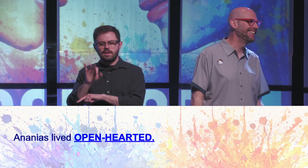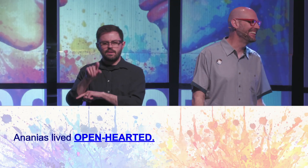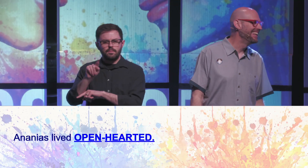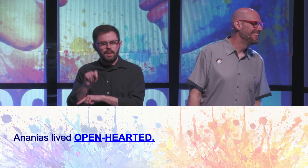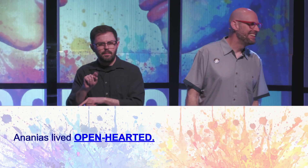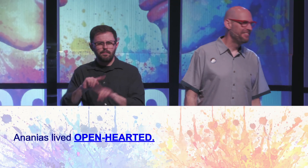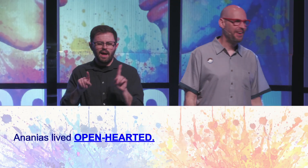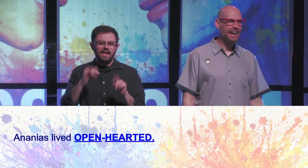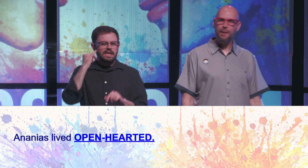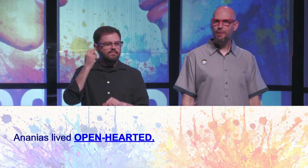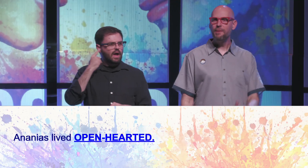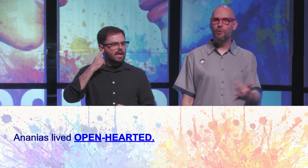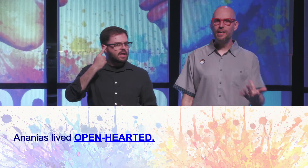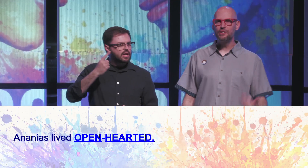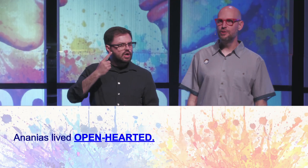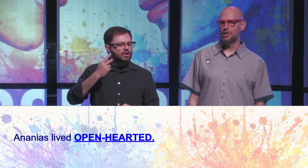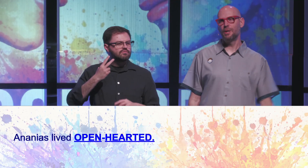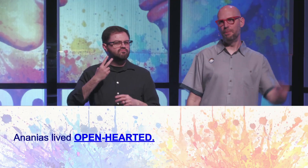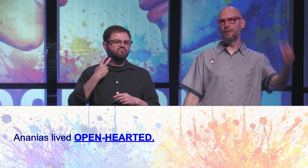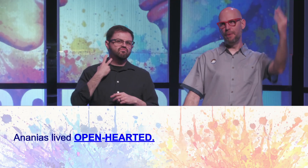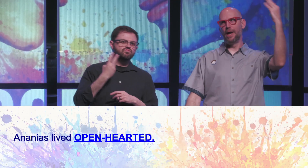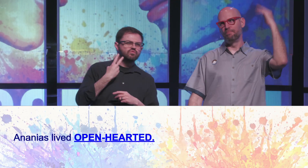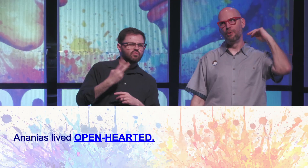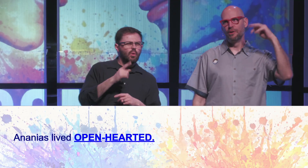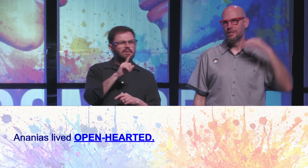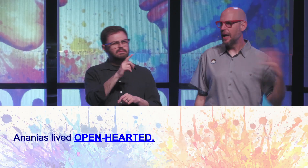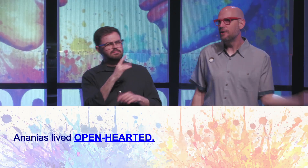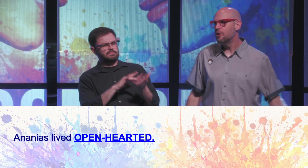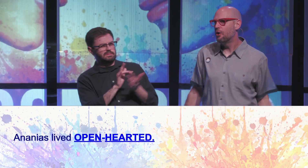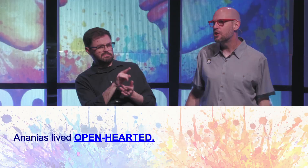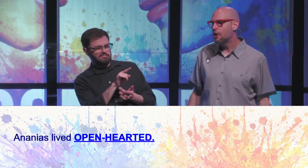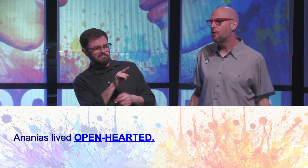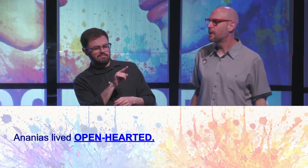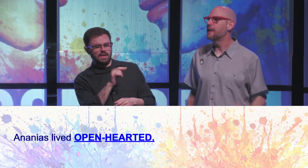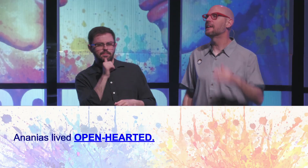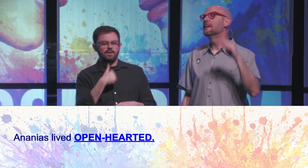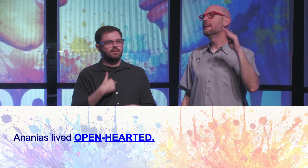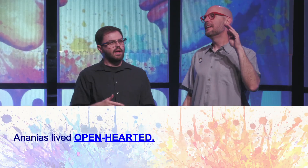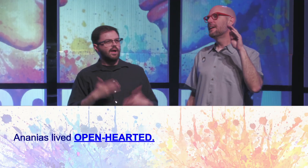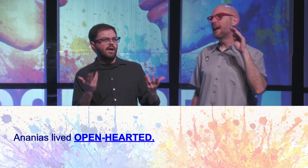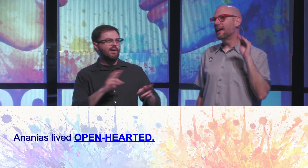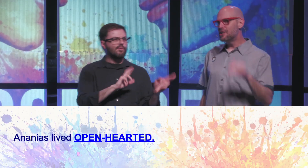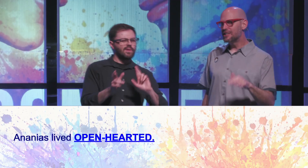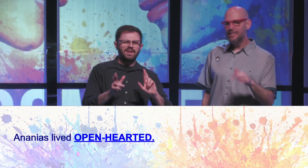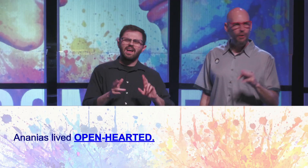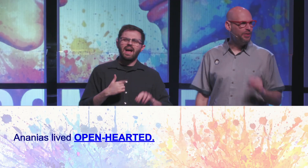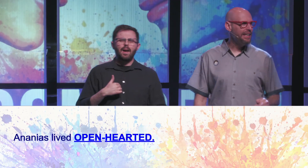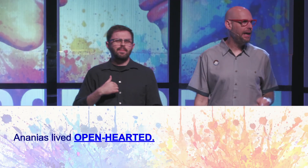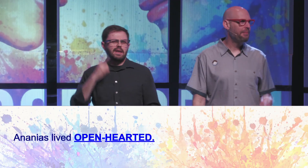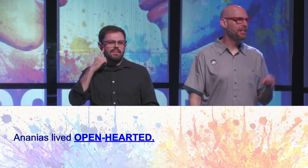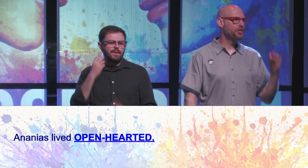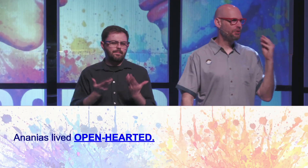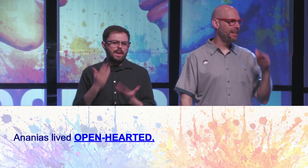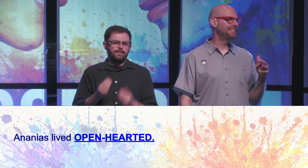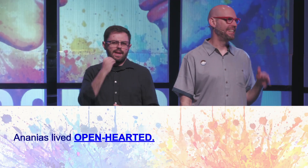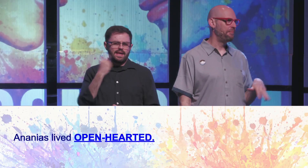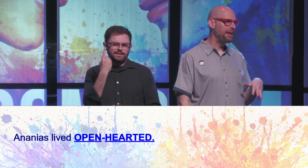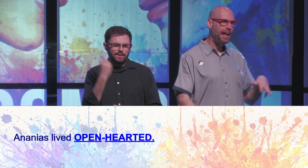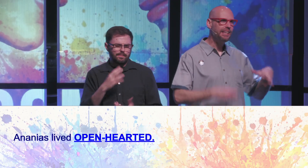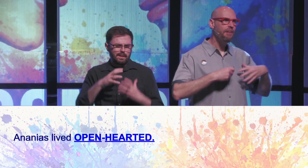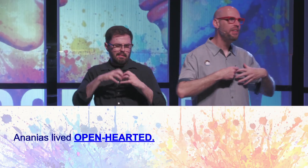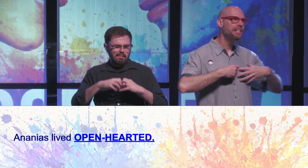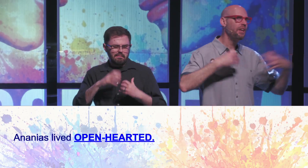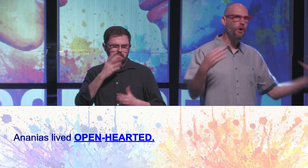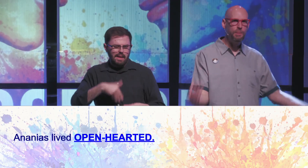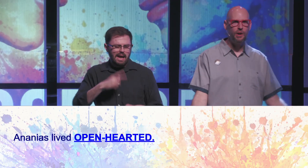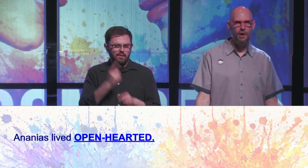I, right? I'm probably more like Scrooge. It's a bit of bad porridge. I don't know, like I just don't think I'm going to trust it. But